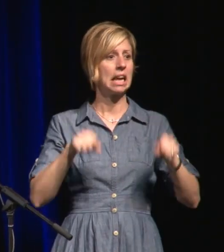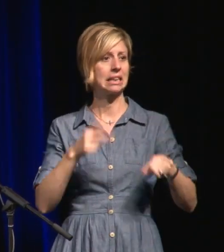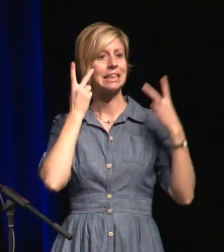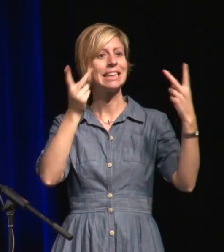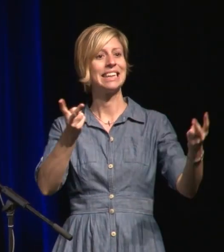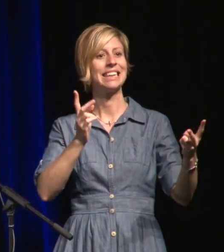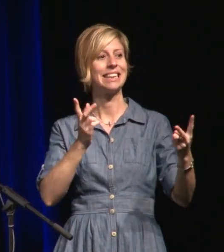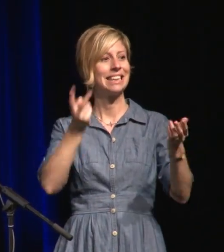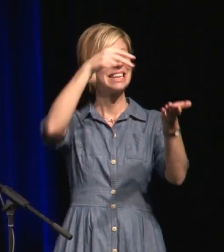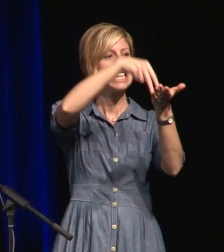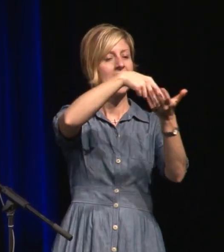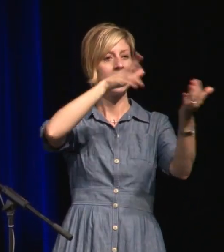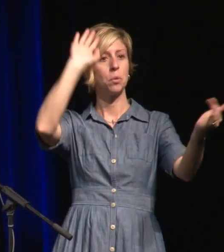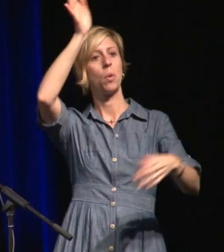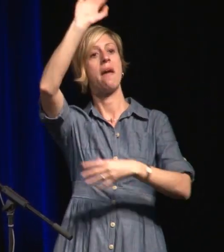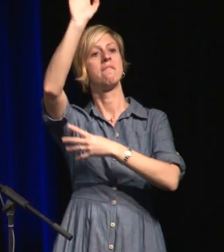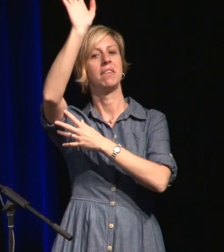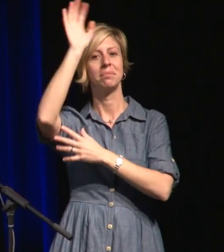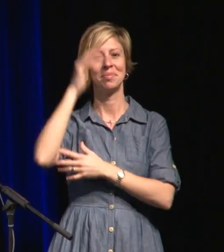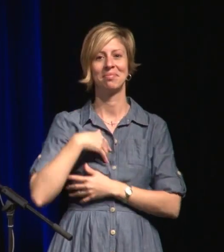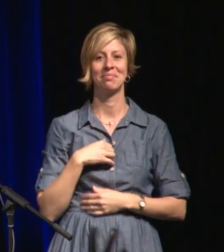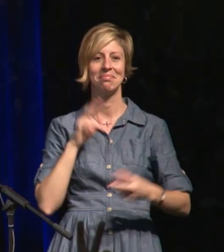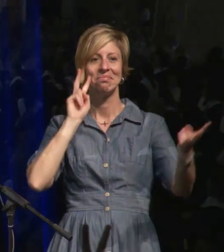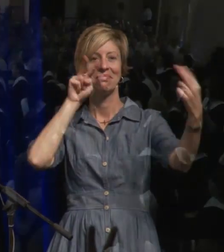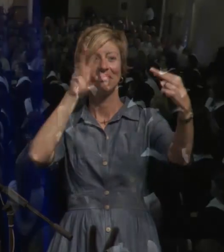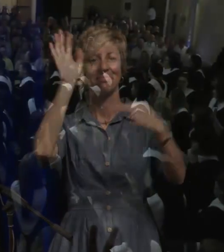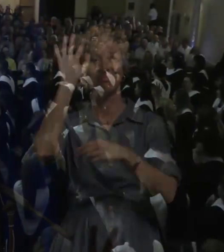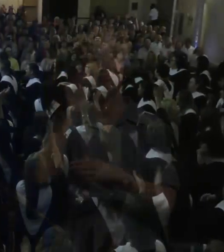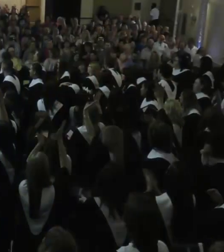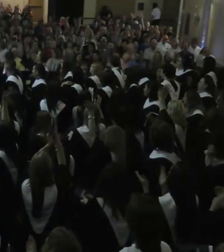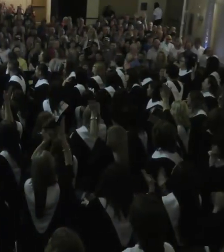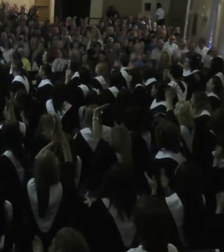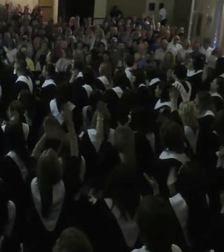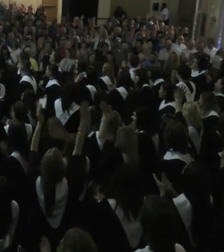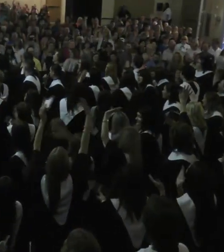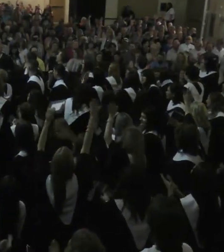everybody stand, and give a little wave to your family members.